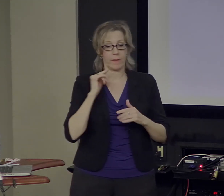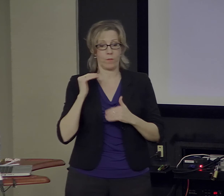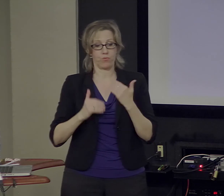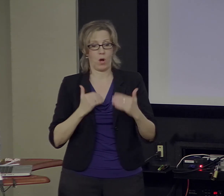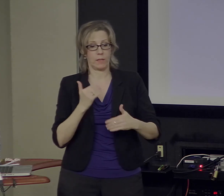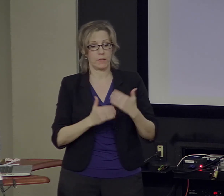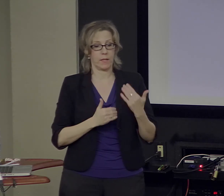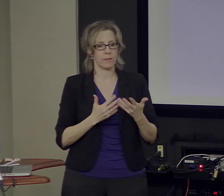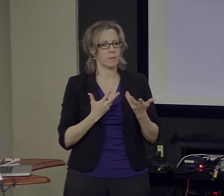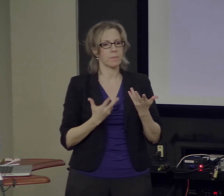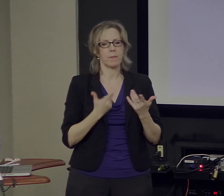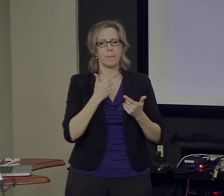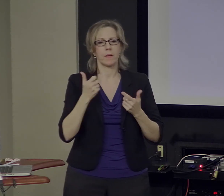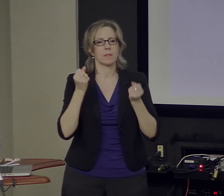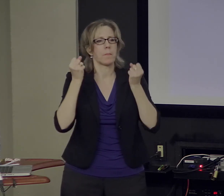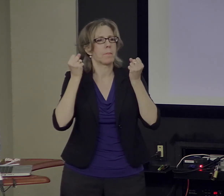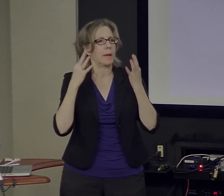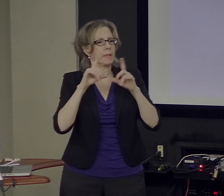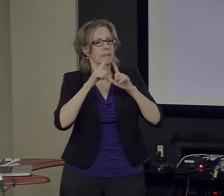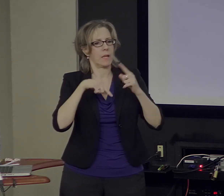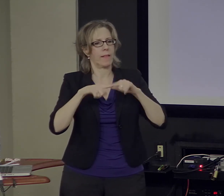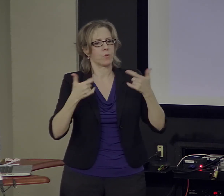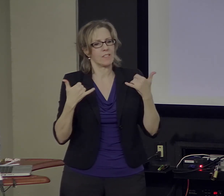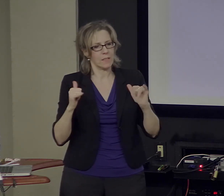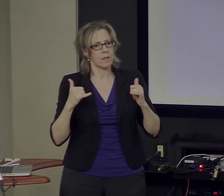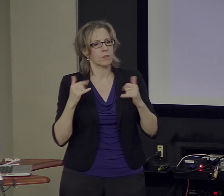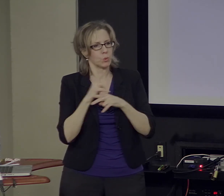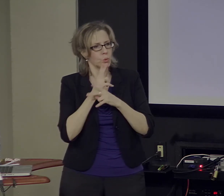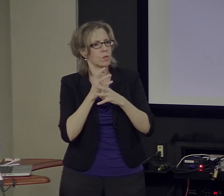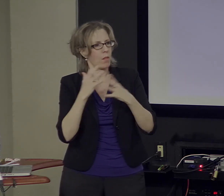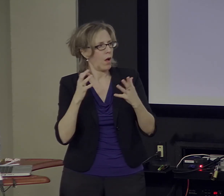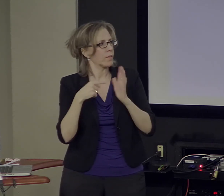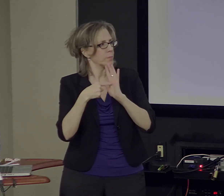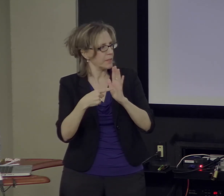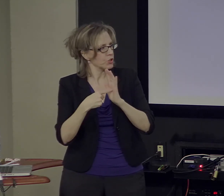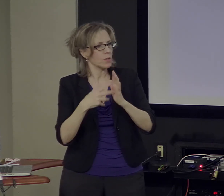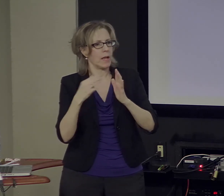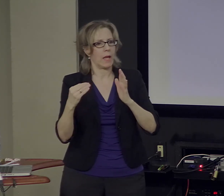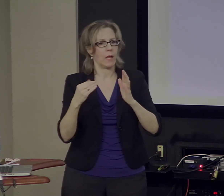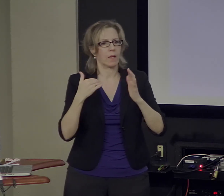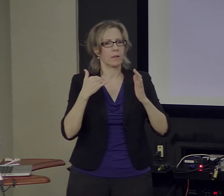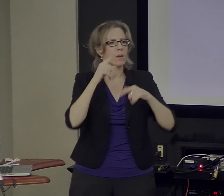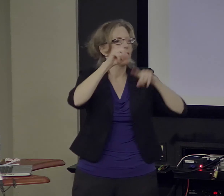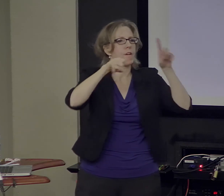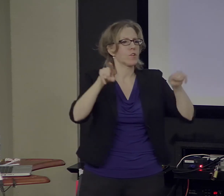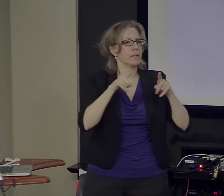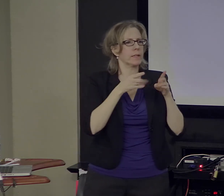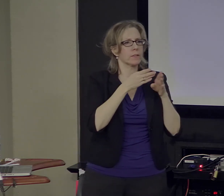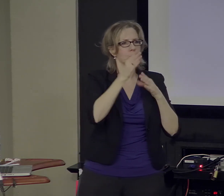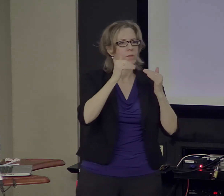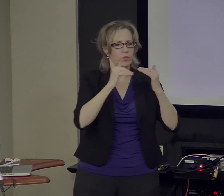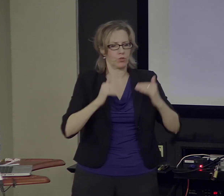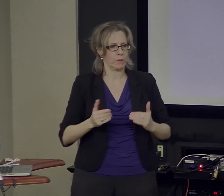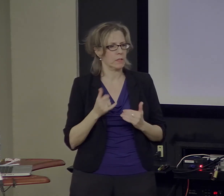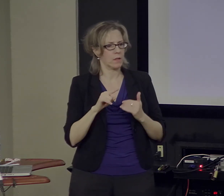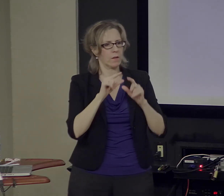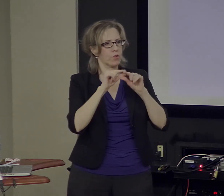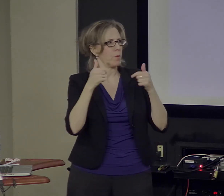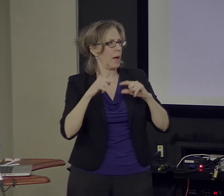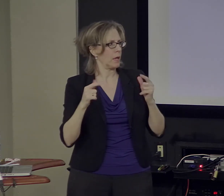evolved and has become more grammatical and conventional, and so there are still uses of depiction and different